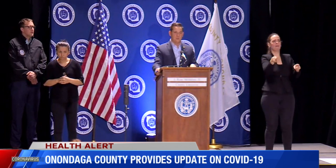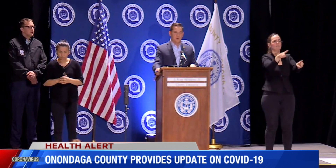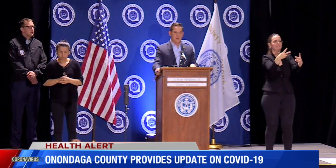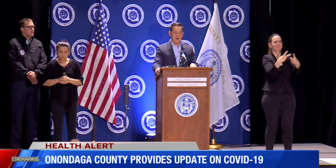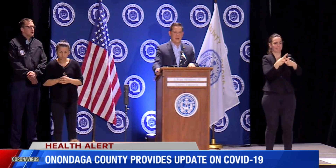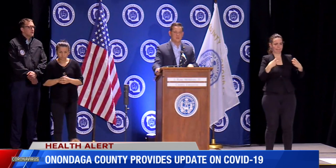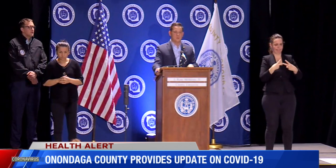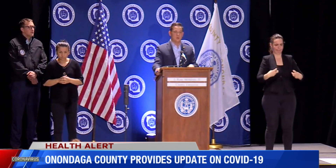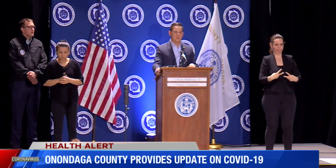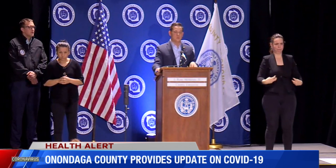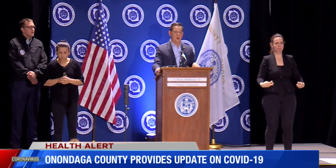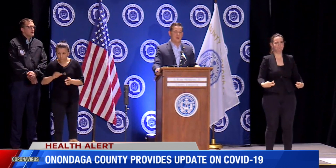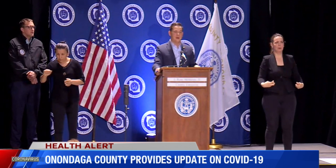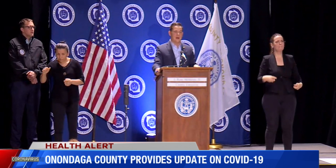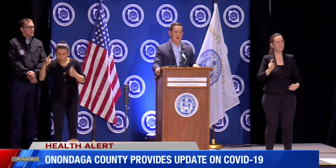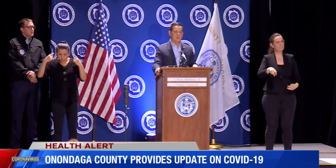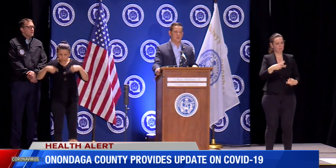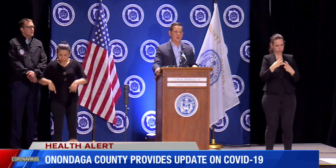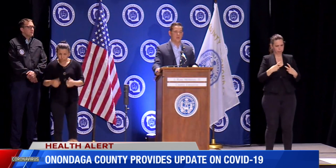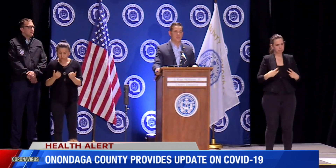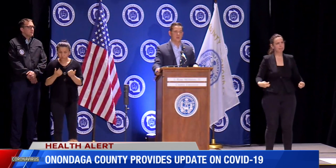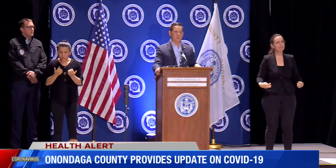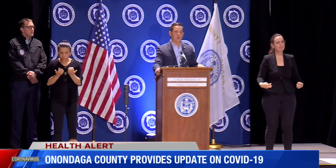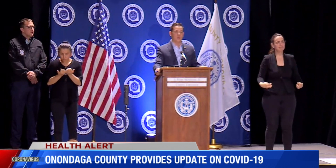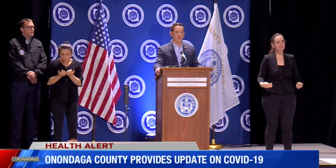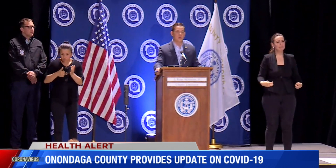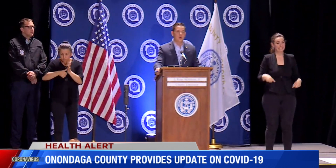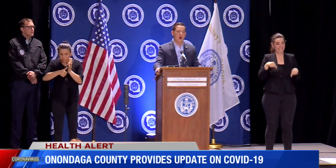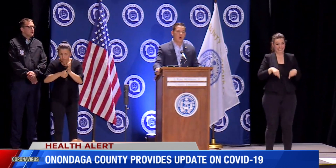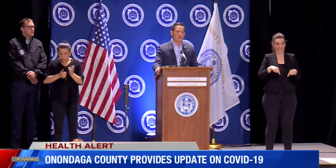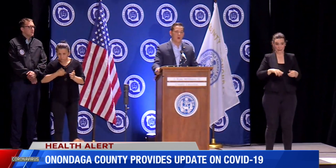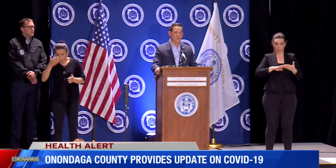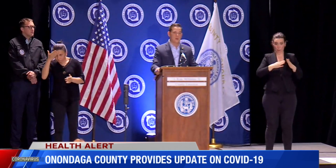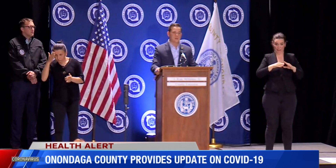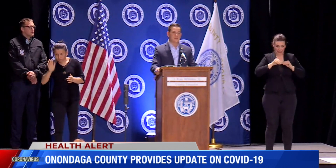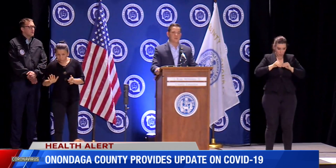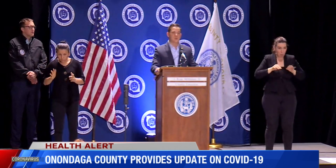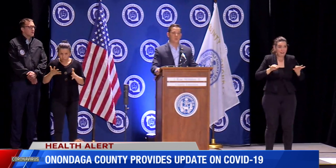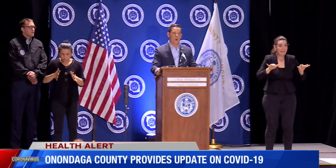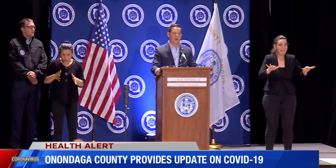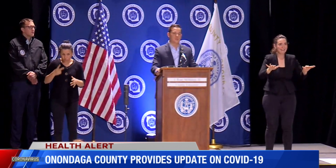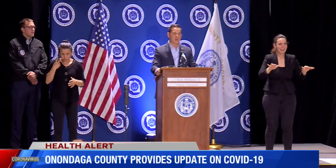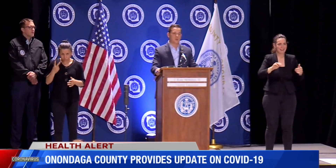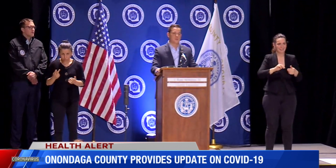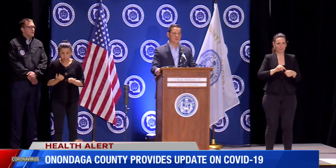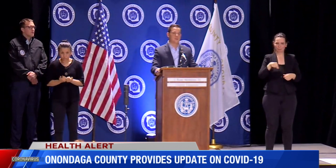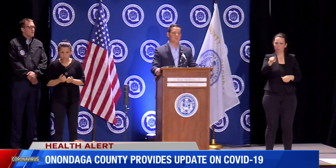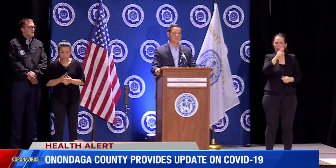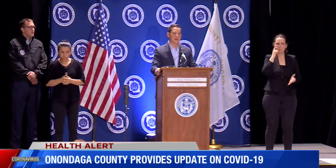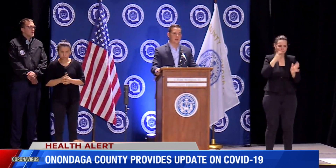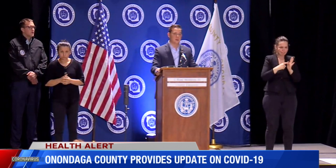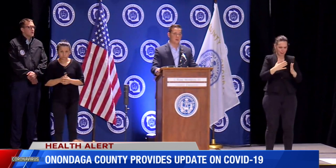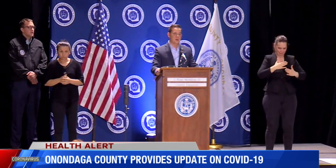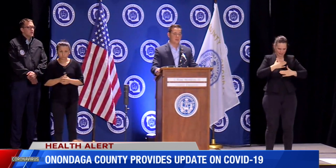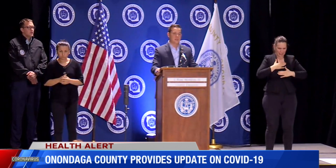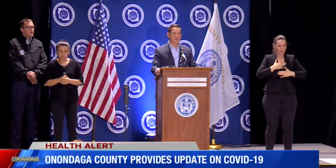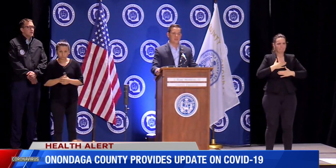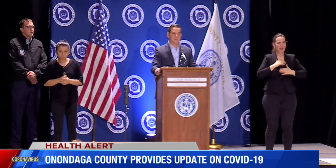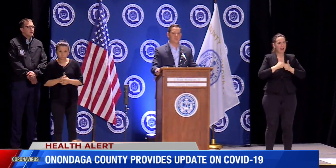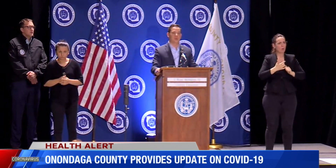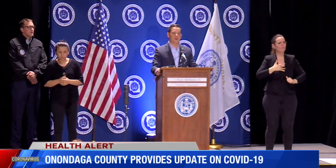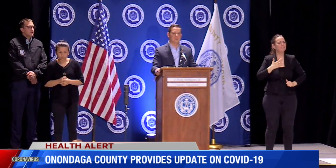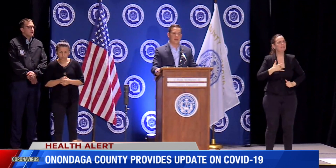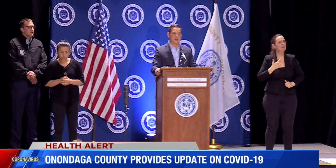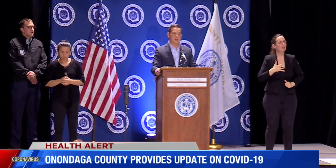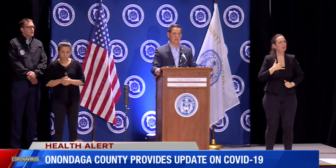are in a community that has community spread. I'm encouraging, imploring all of our residents to check your symptoms daily. Take